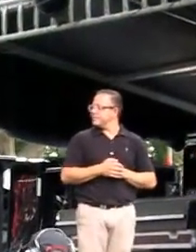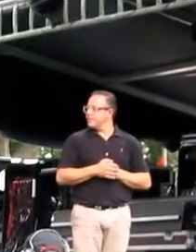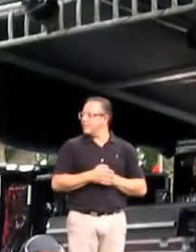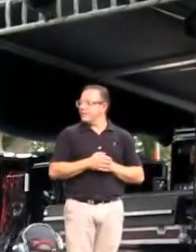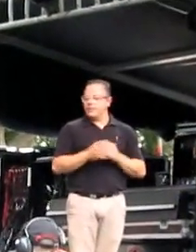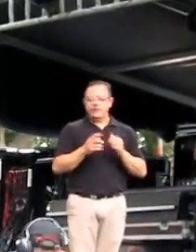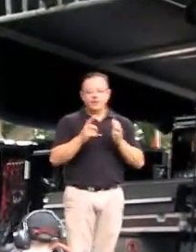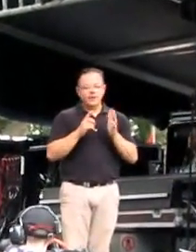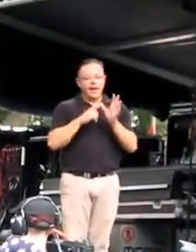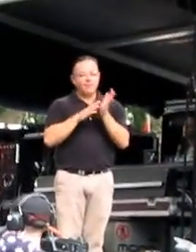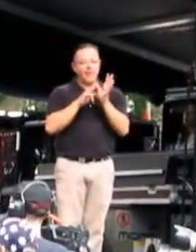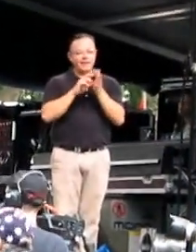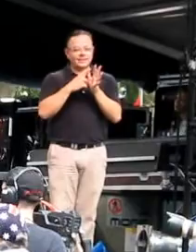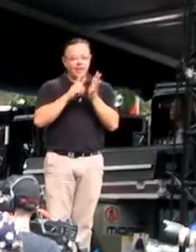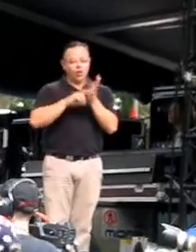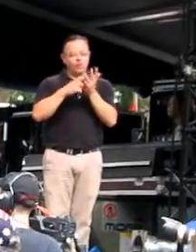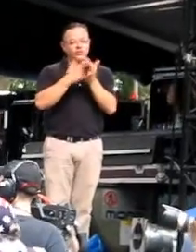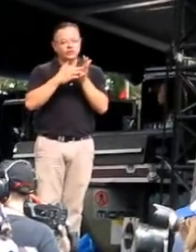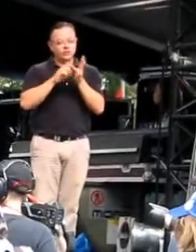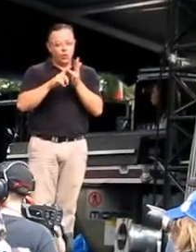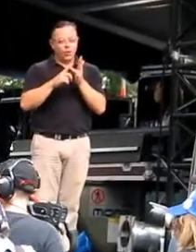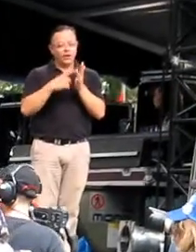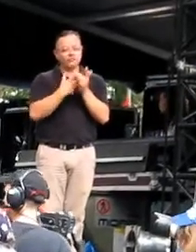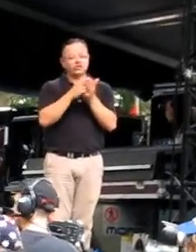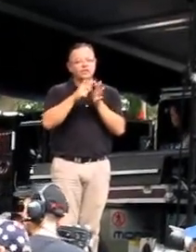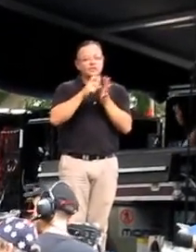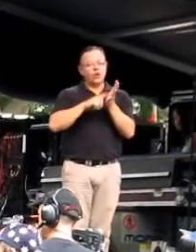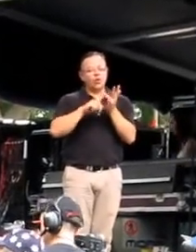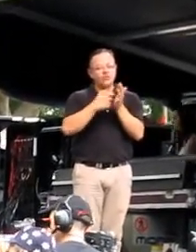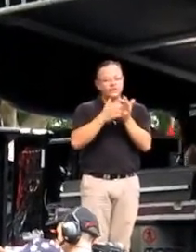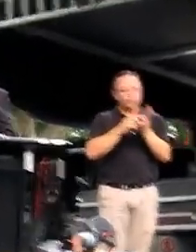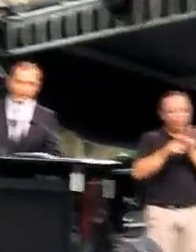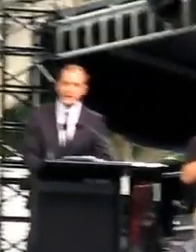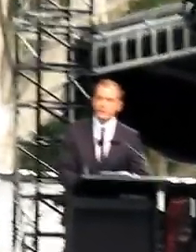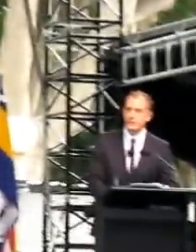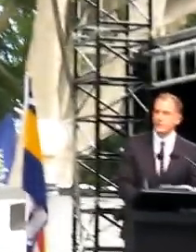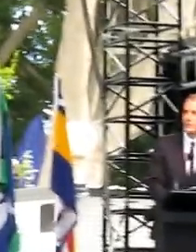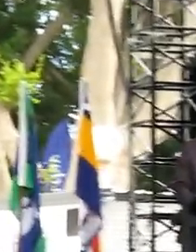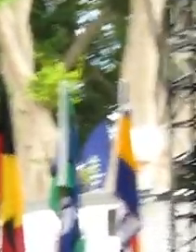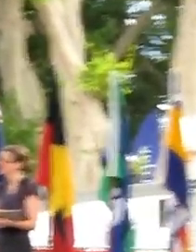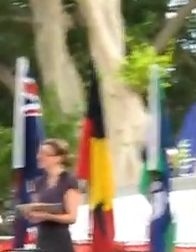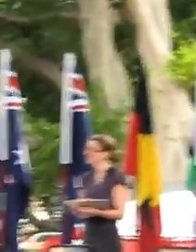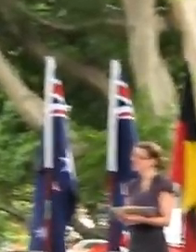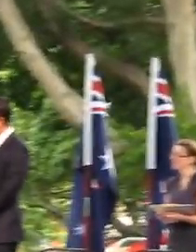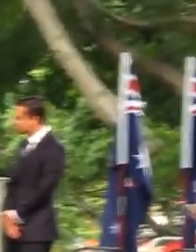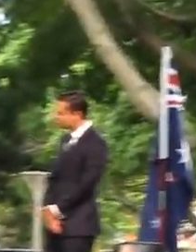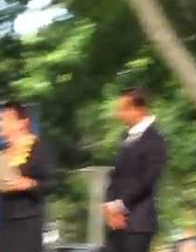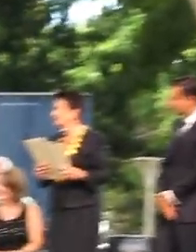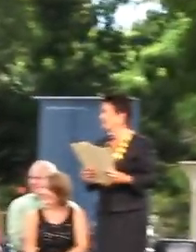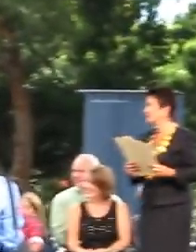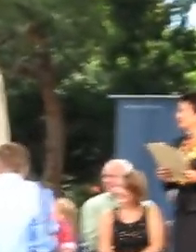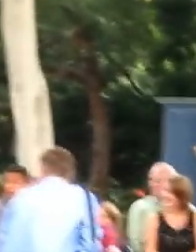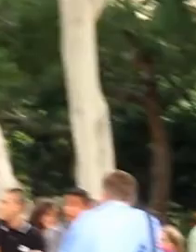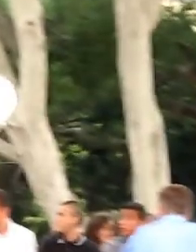Amanda Lorenzo and Richard Lorenzo and their children, Isabella, Cameron and Christian.